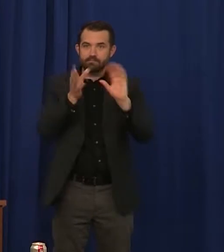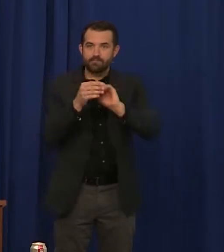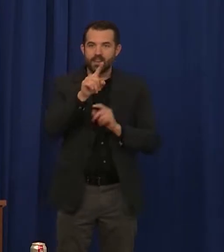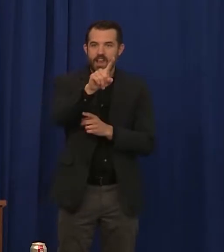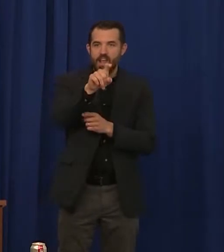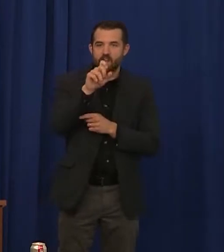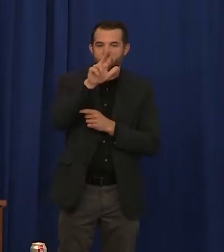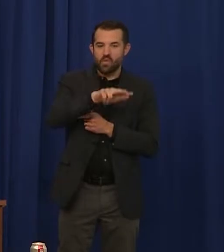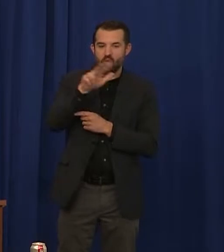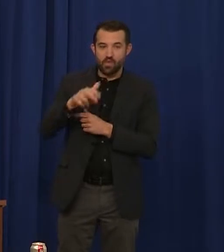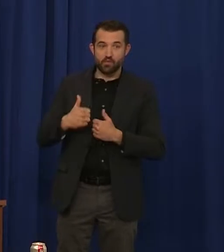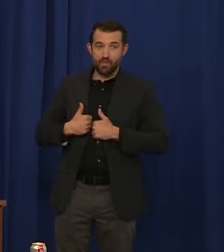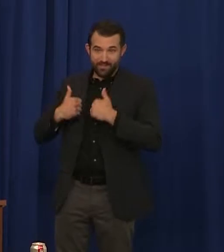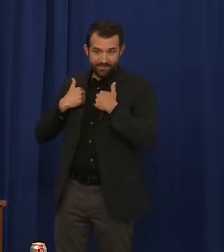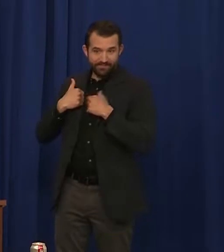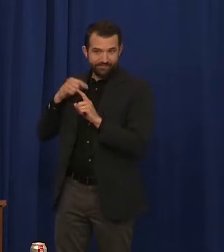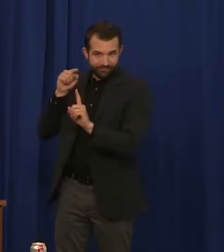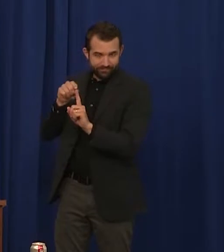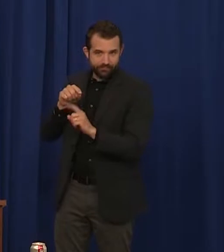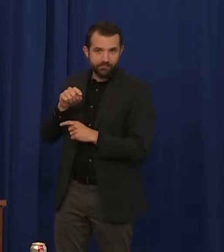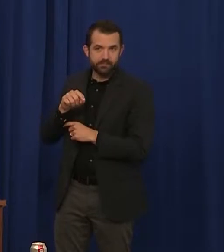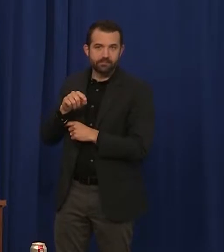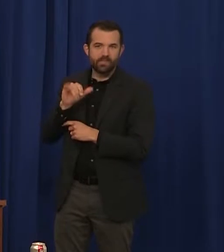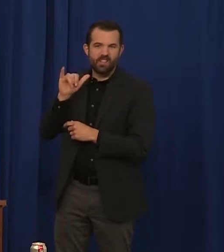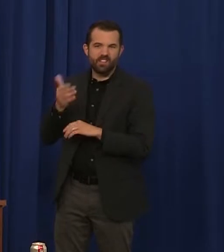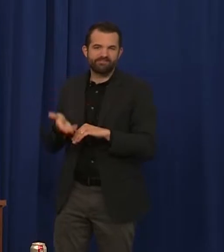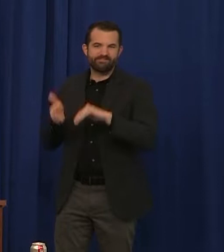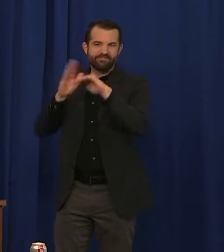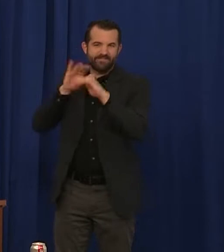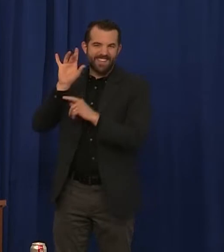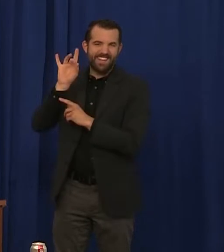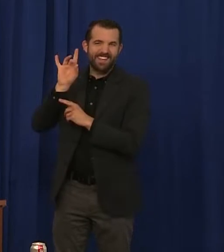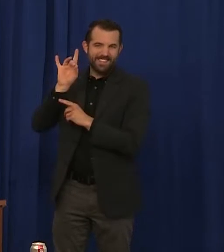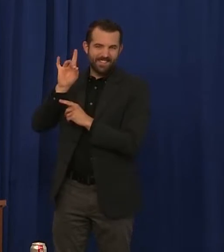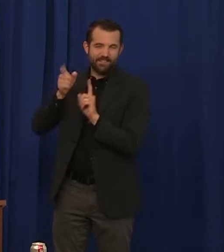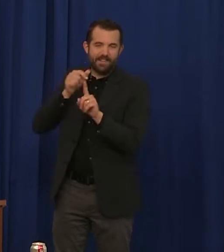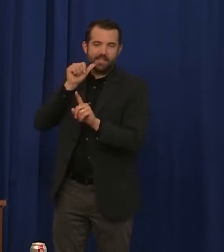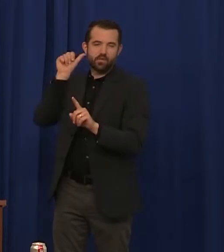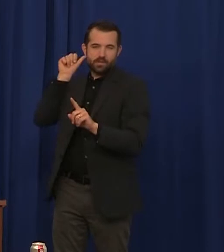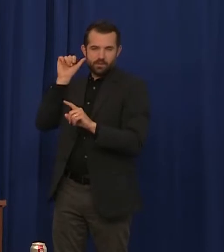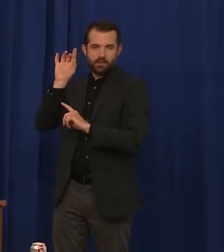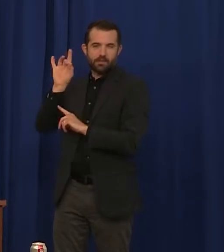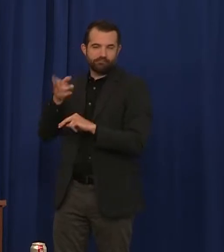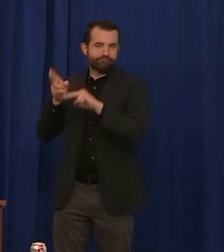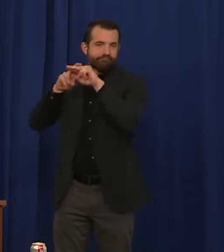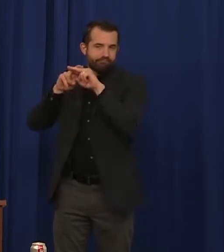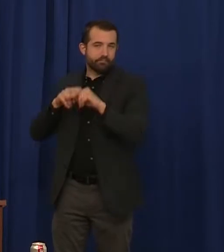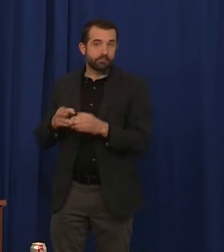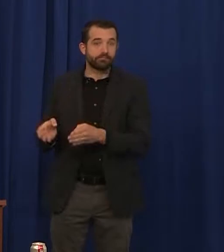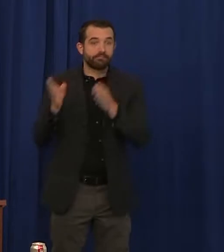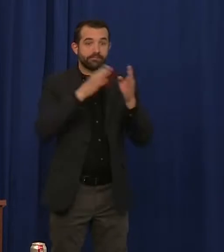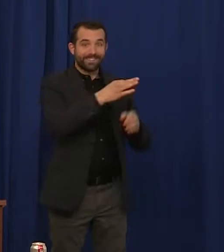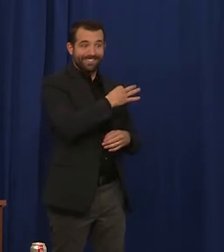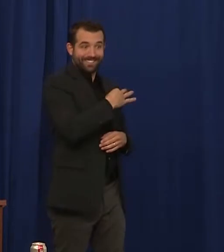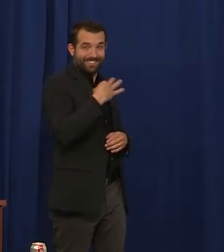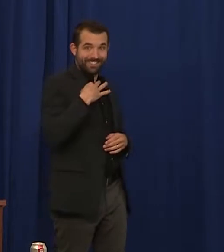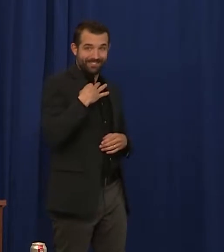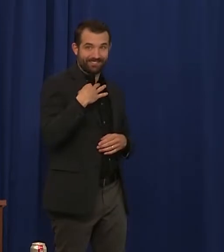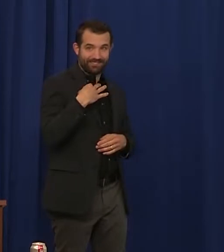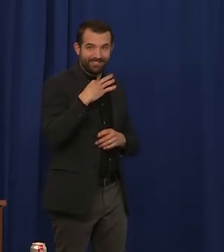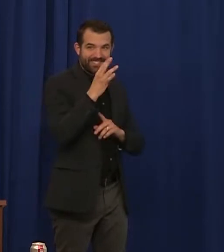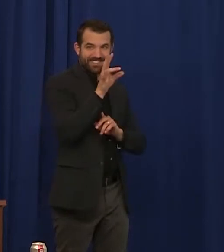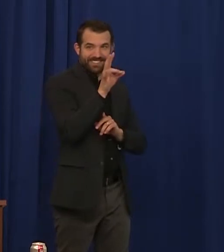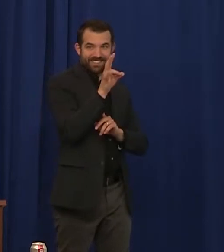133 residents who have tested positive. That's an increase of 8 since yesterday. 78